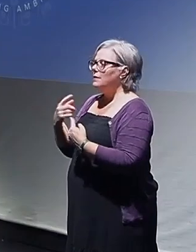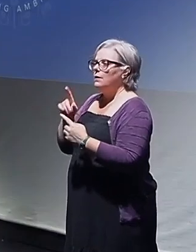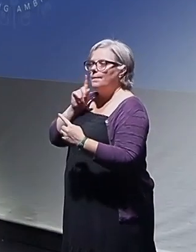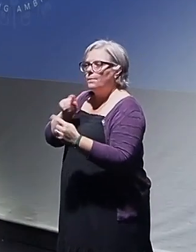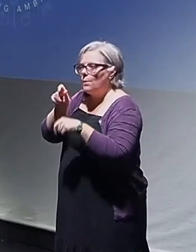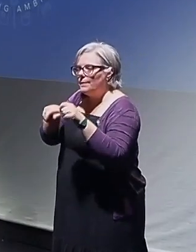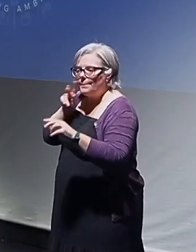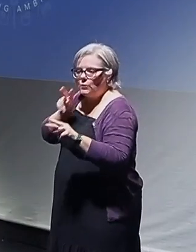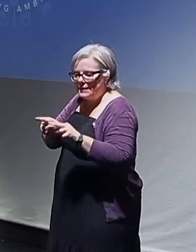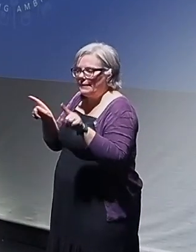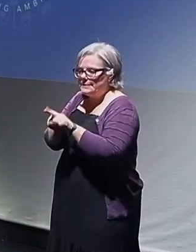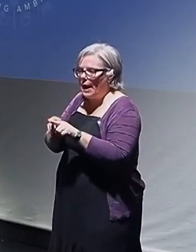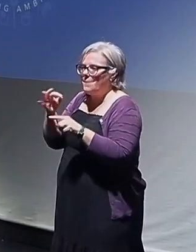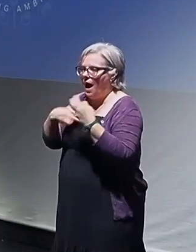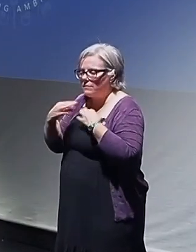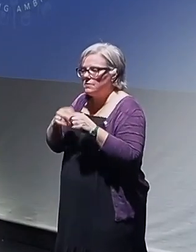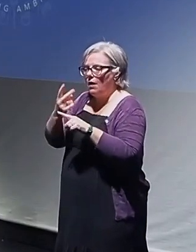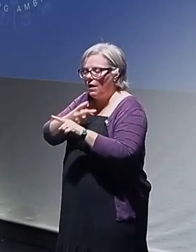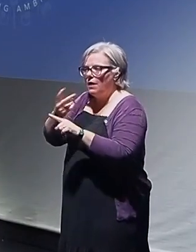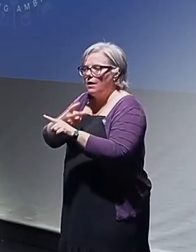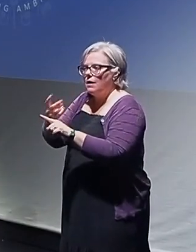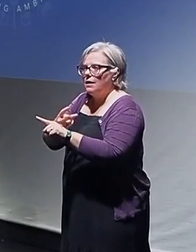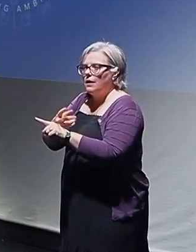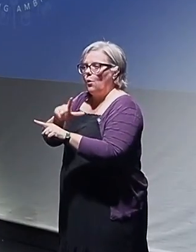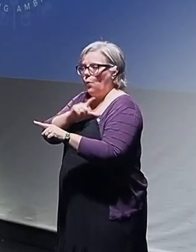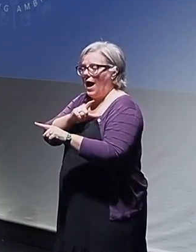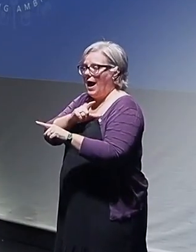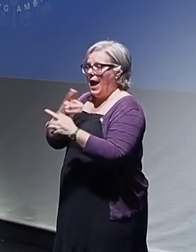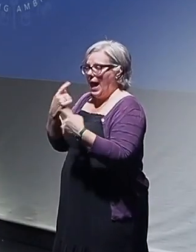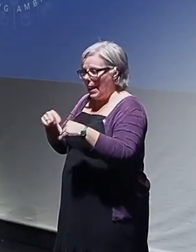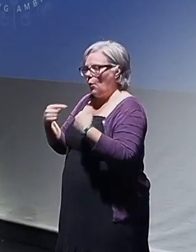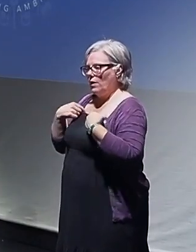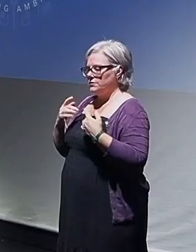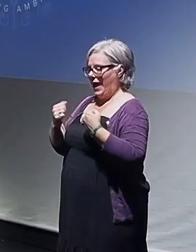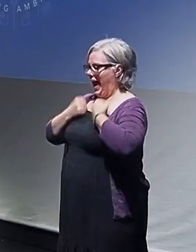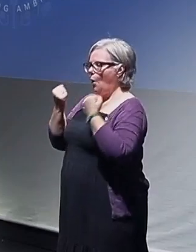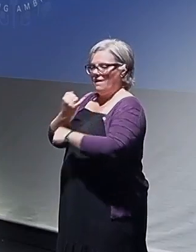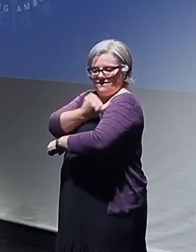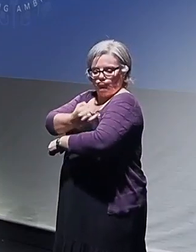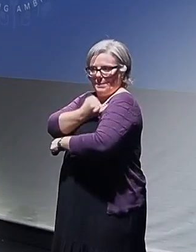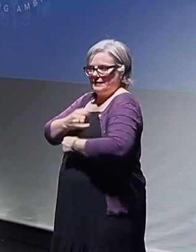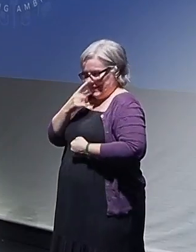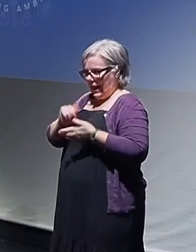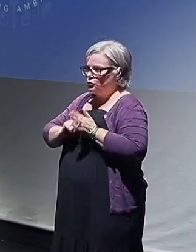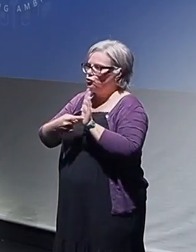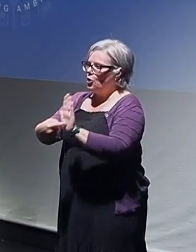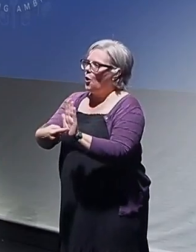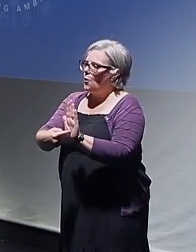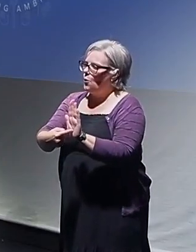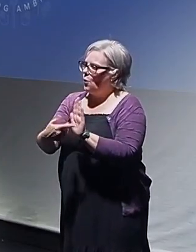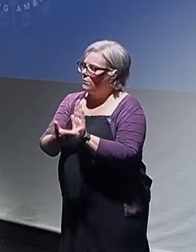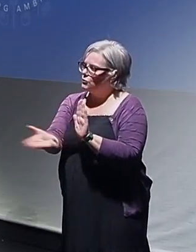same actors again and again and again, is because they allow us to project our own vulnerabilities on them, because they're releasing